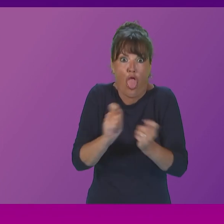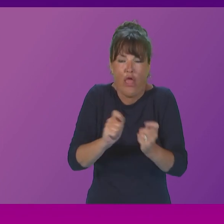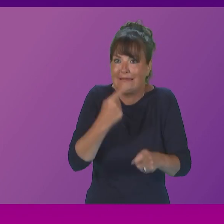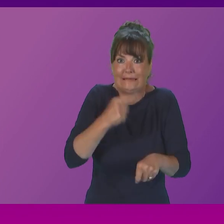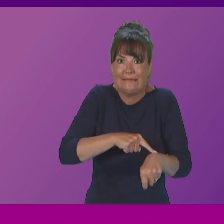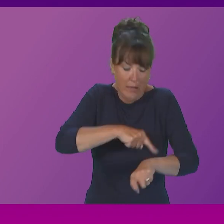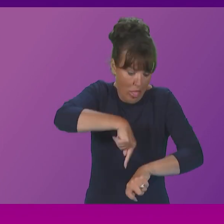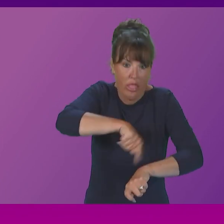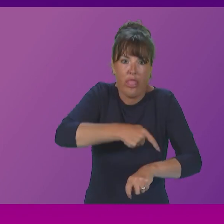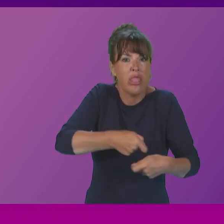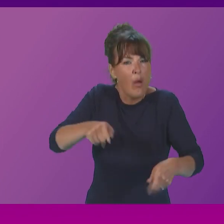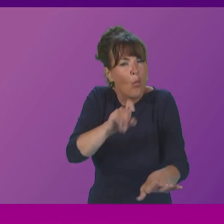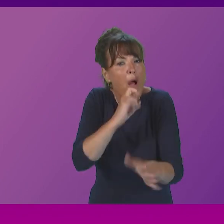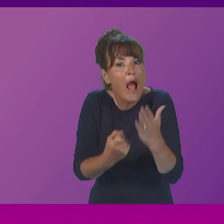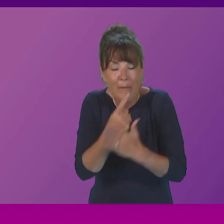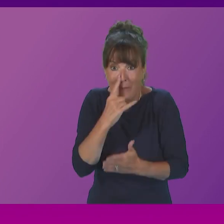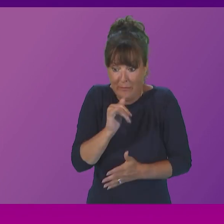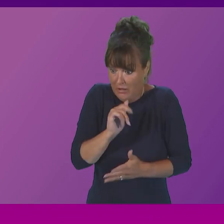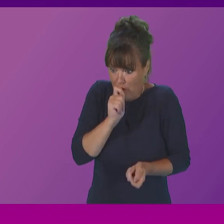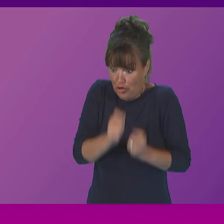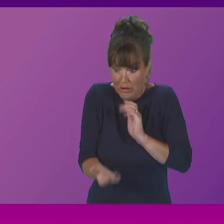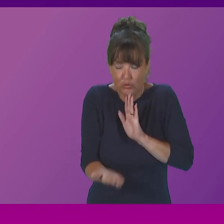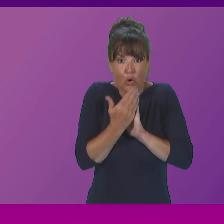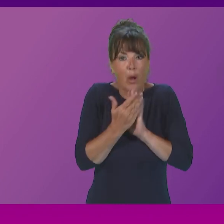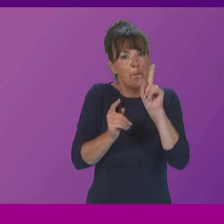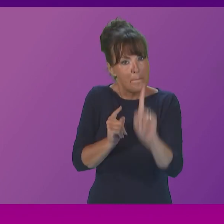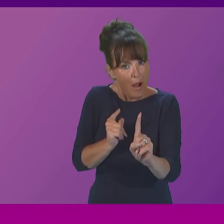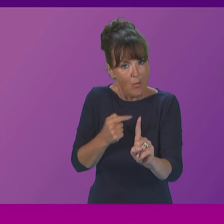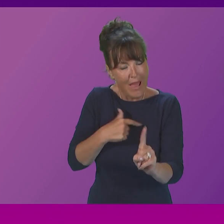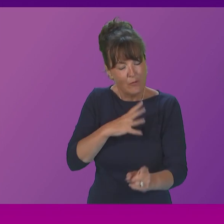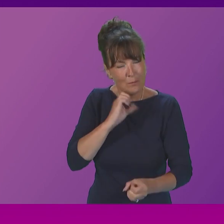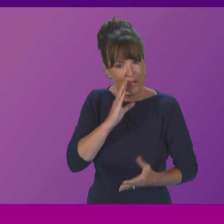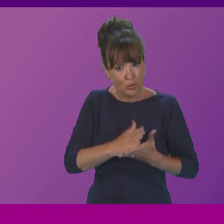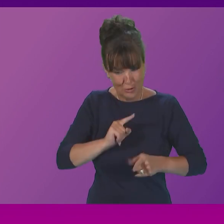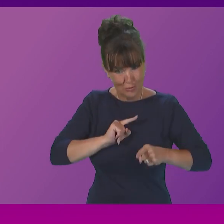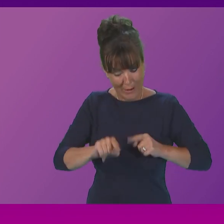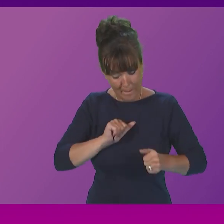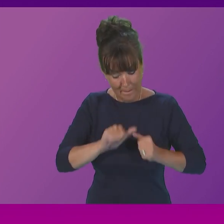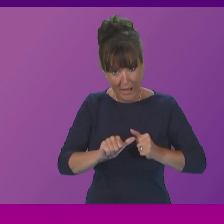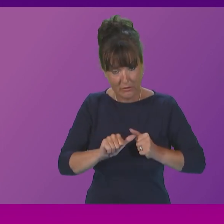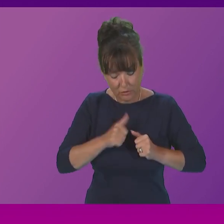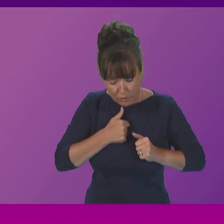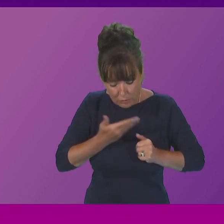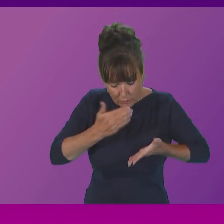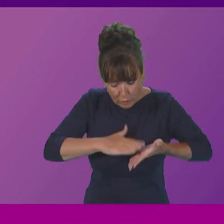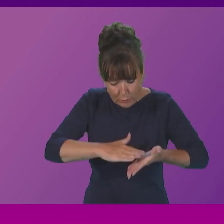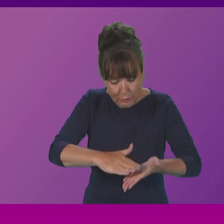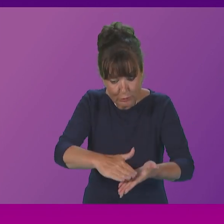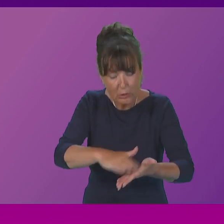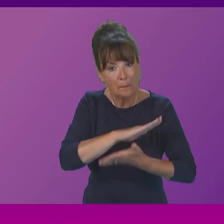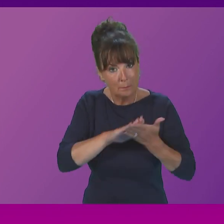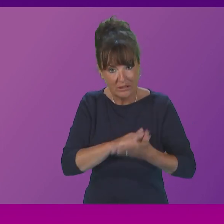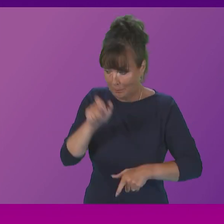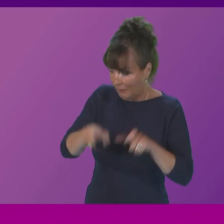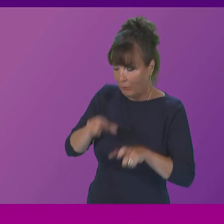notice because of what's happening. But we have to make sure that we guarantee predictability as far as possible so that those who are looking after